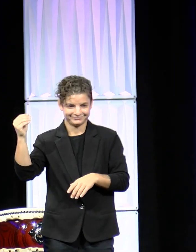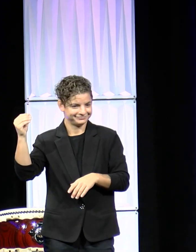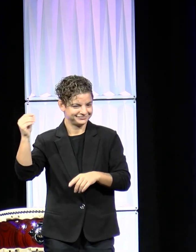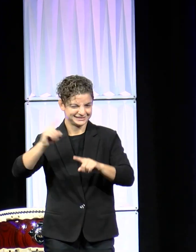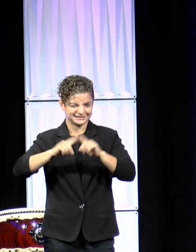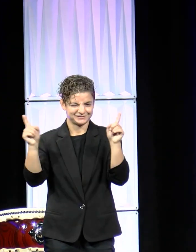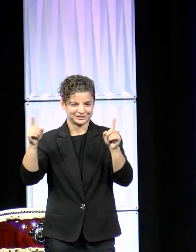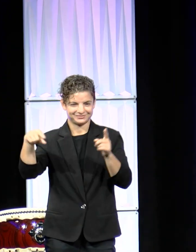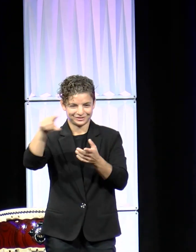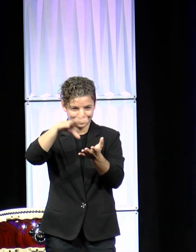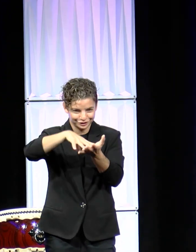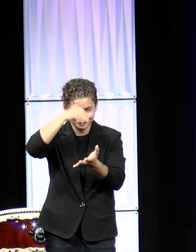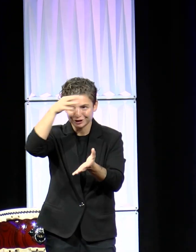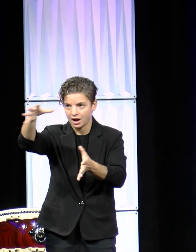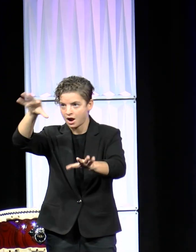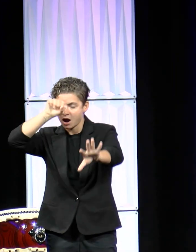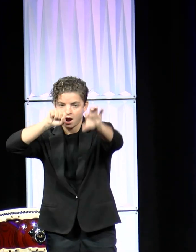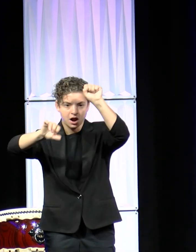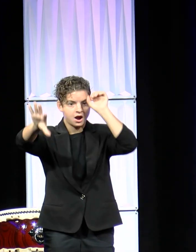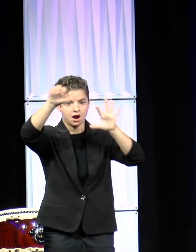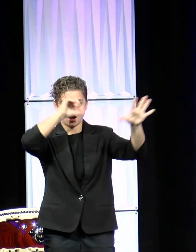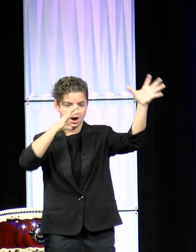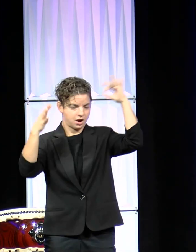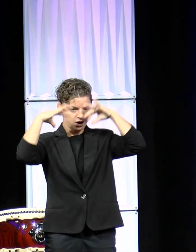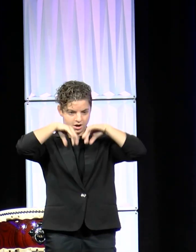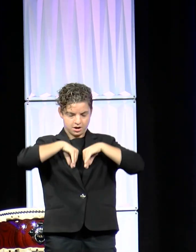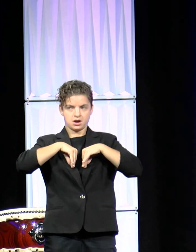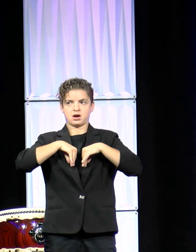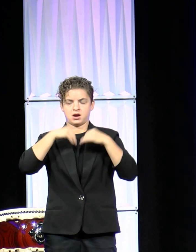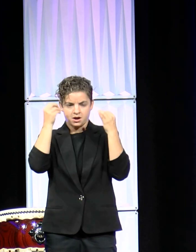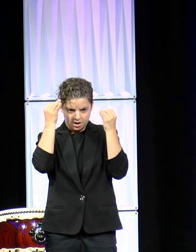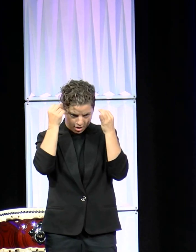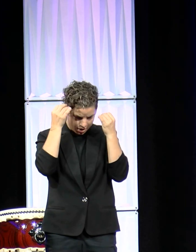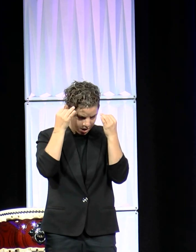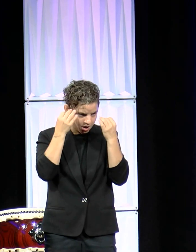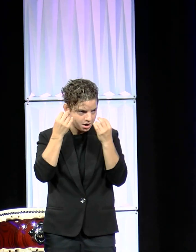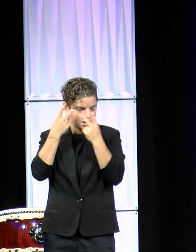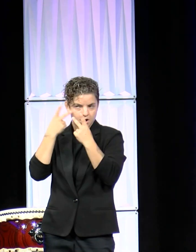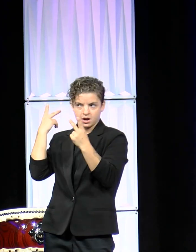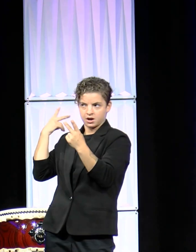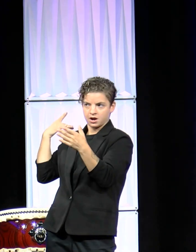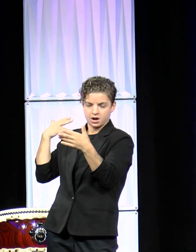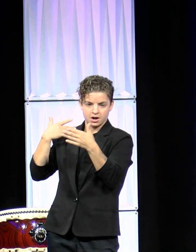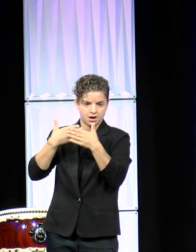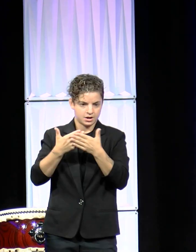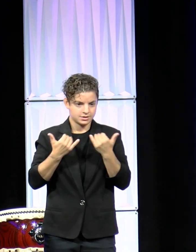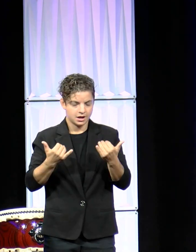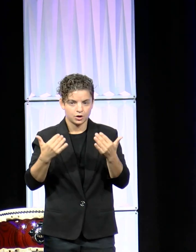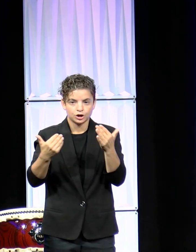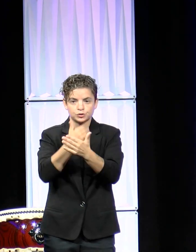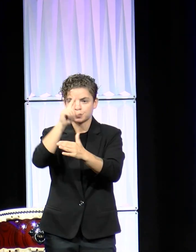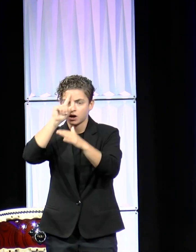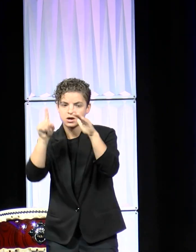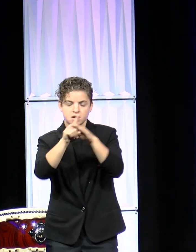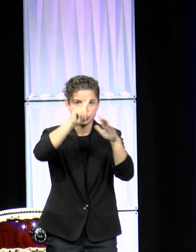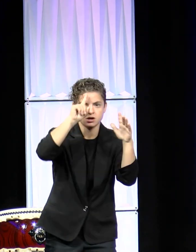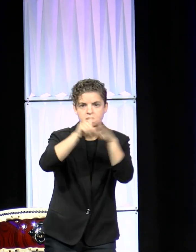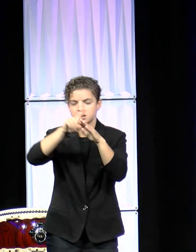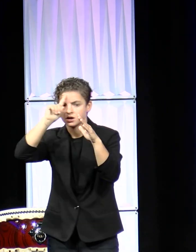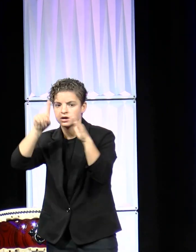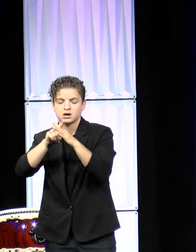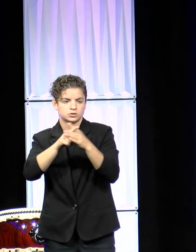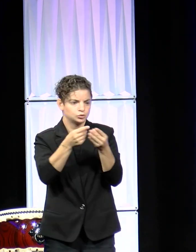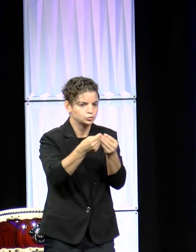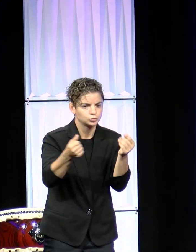been challenged. You have some new ideas. What did you learn about equity